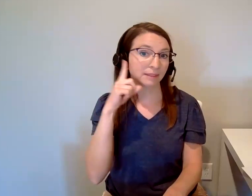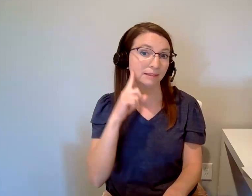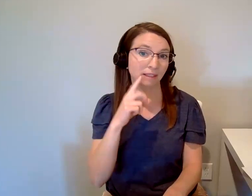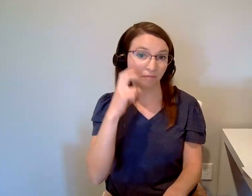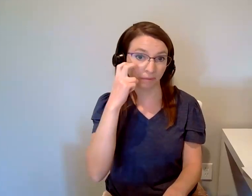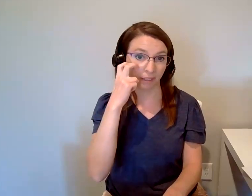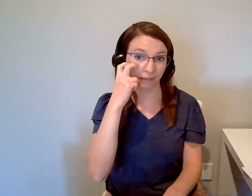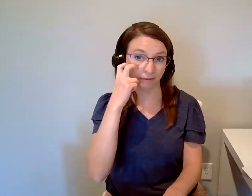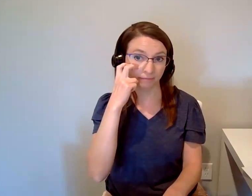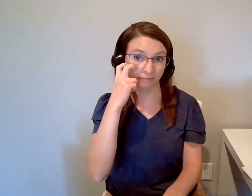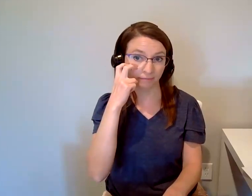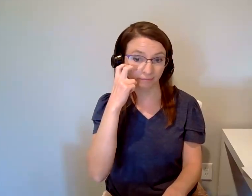deaf, blind,